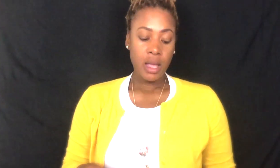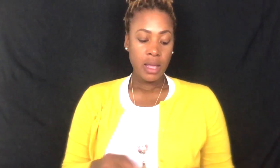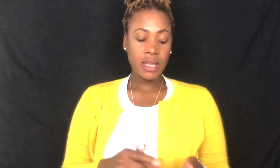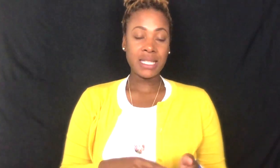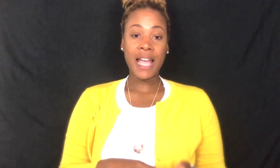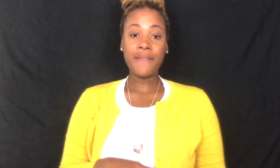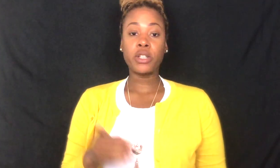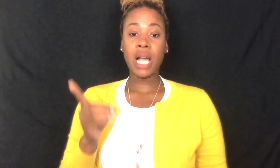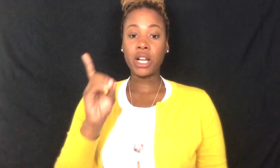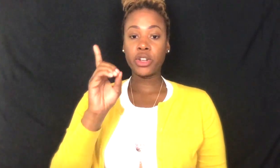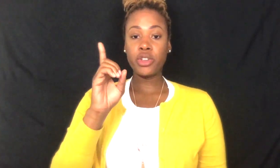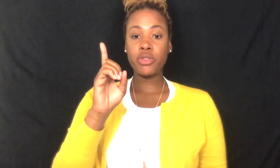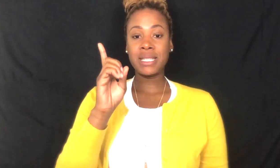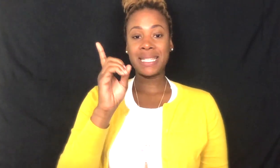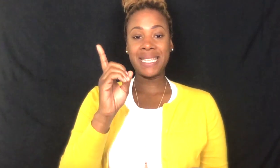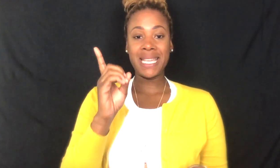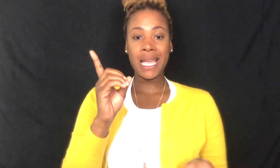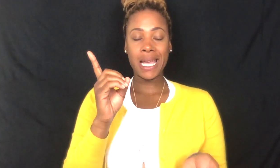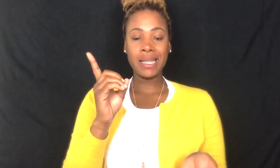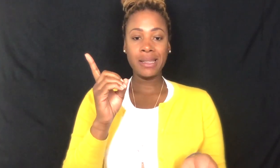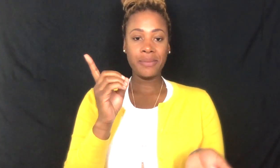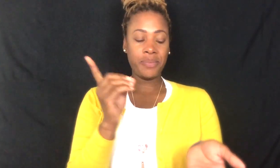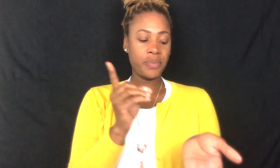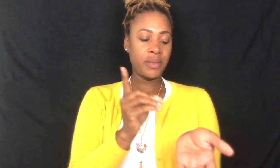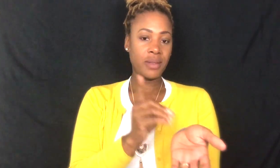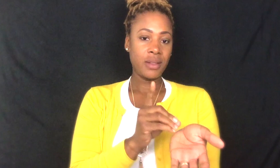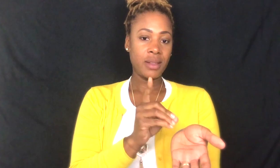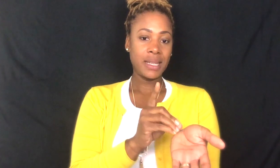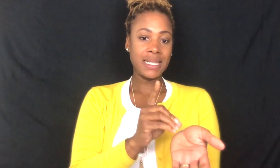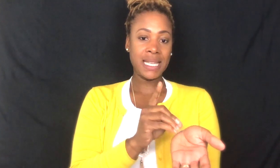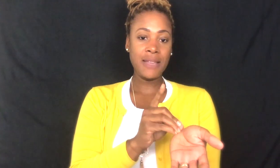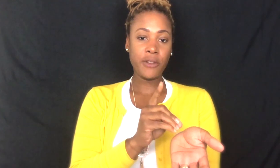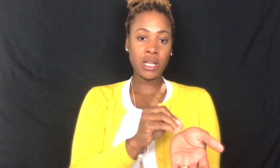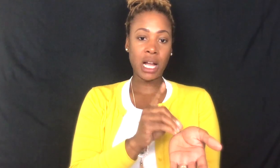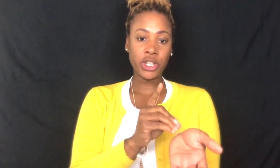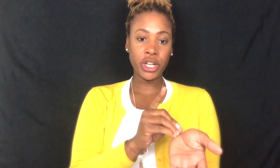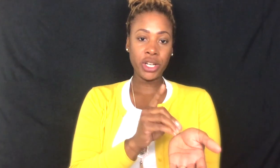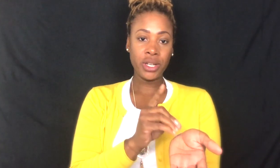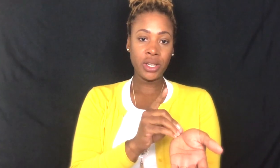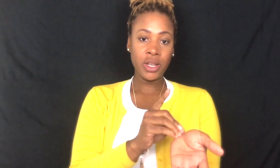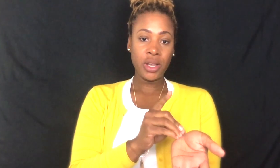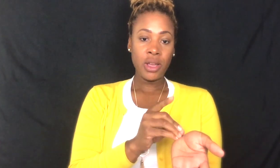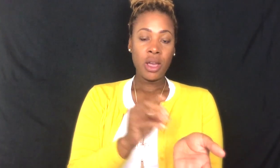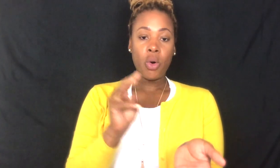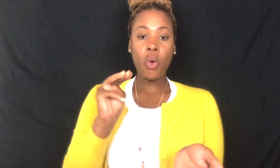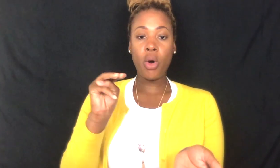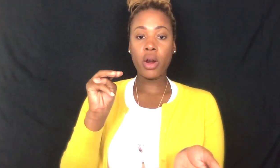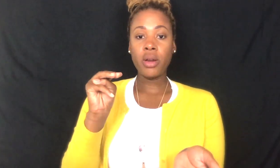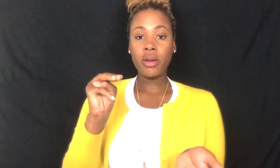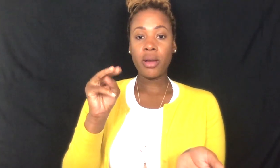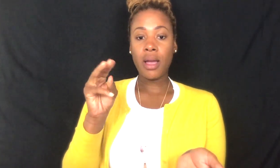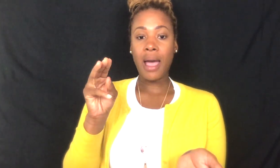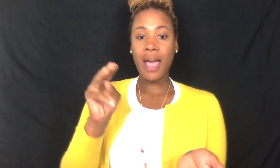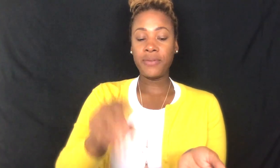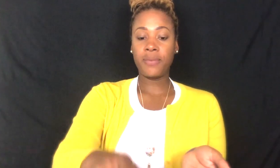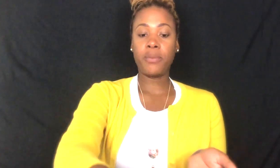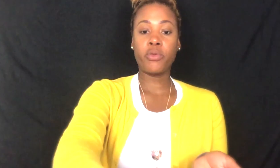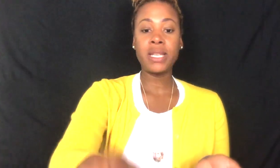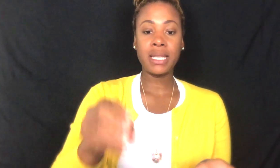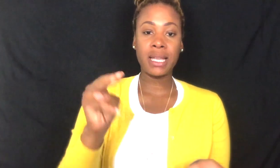The sign for doctor uses a D hand. D for doctor. Or there's